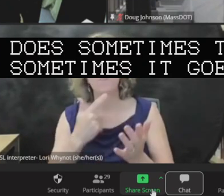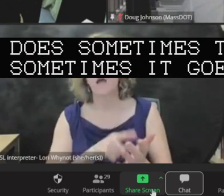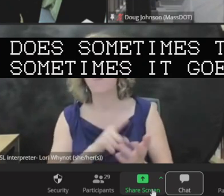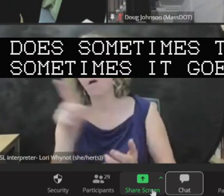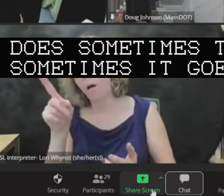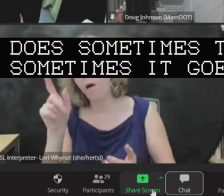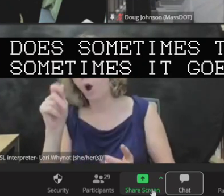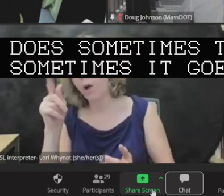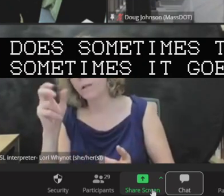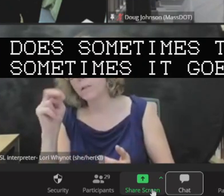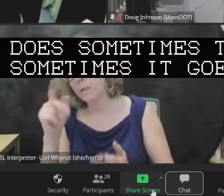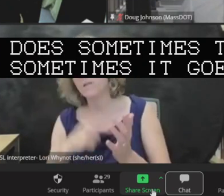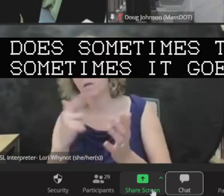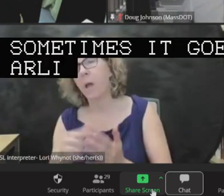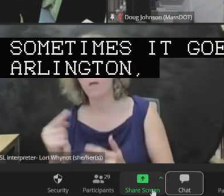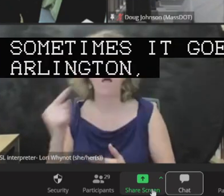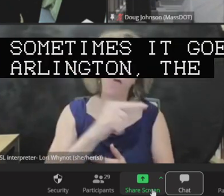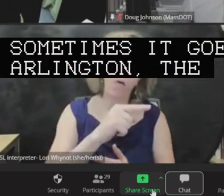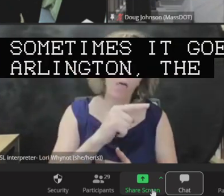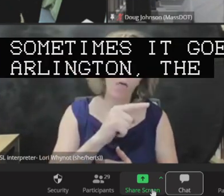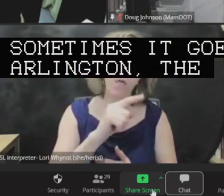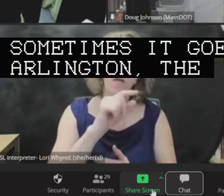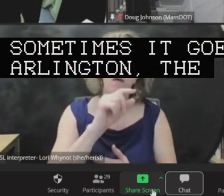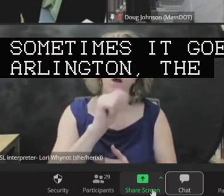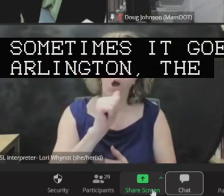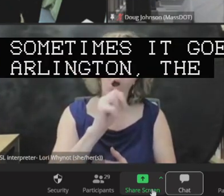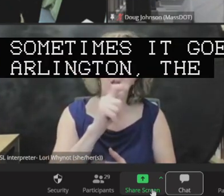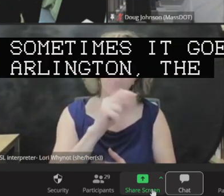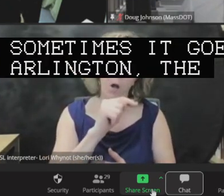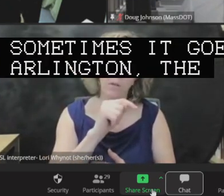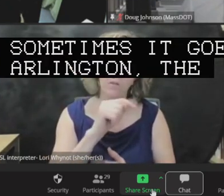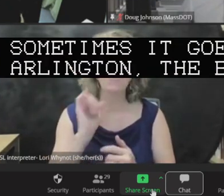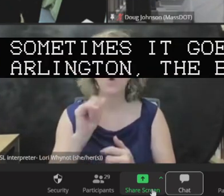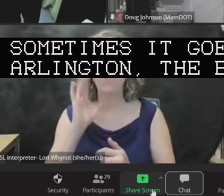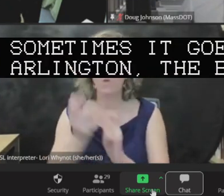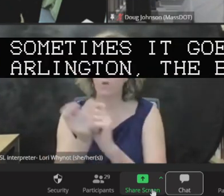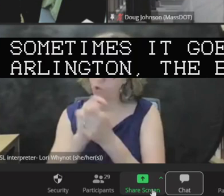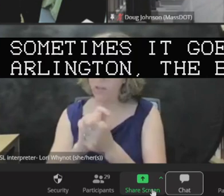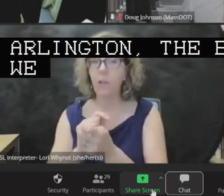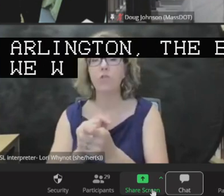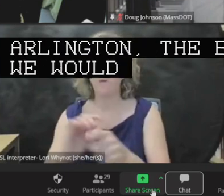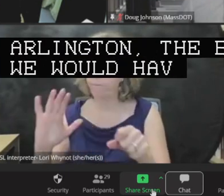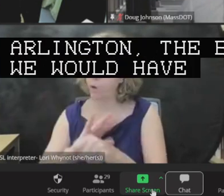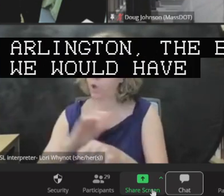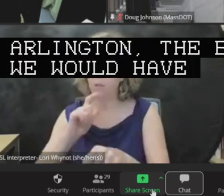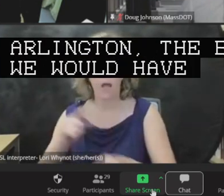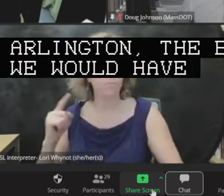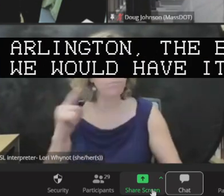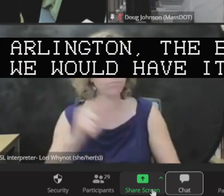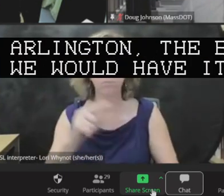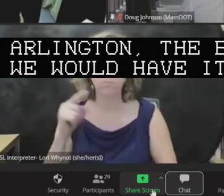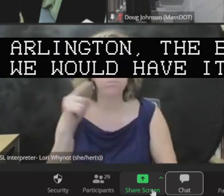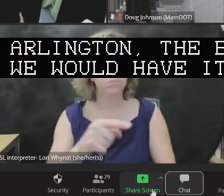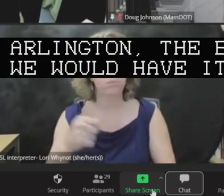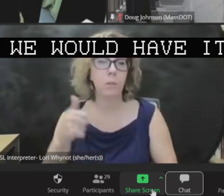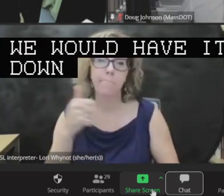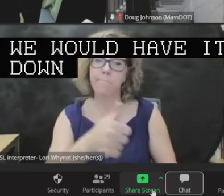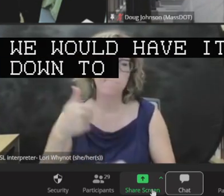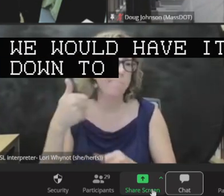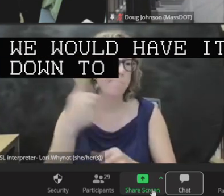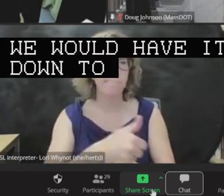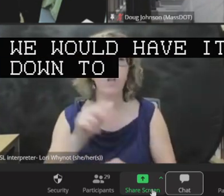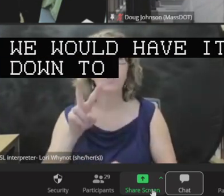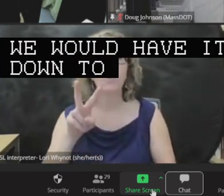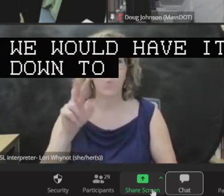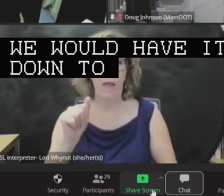busway on off of Mass Ave. We would have it full time go down to 2A. That would be the kind of the